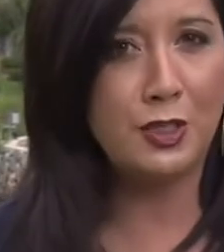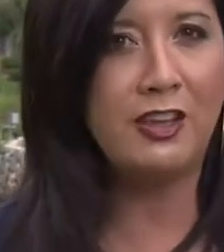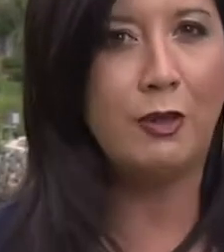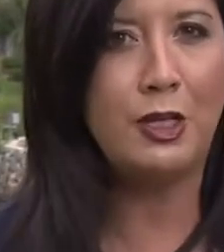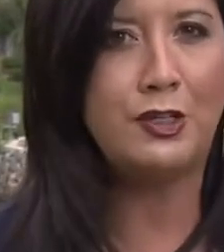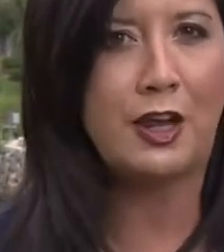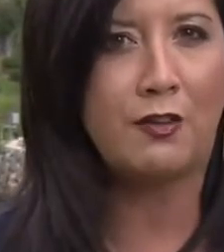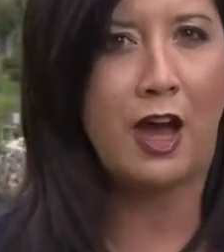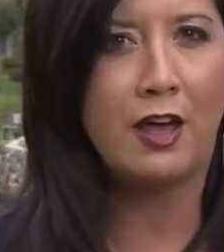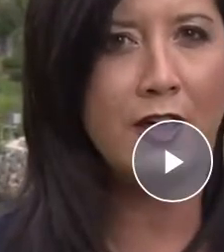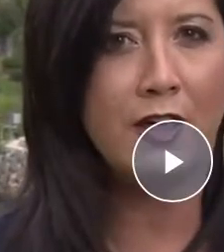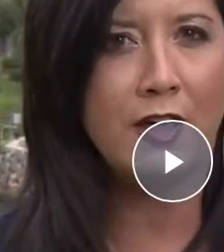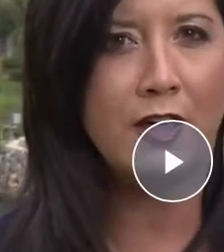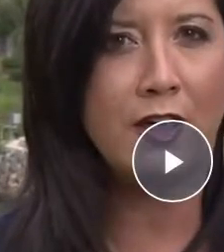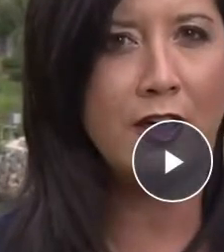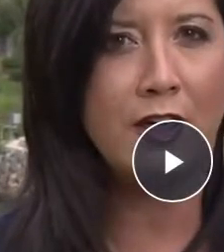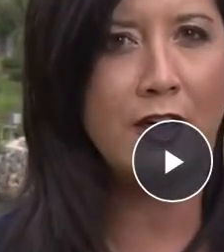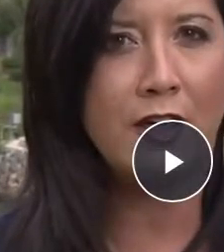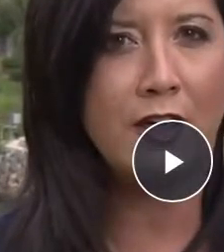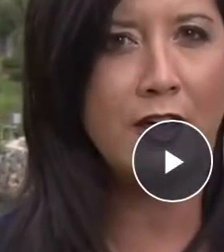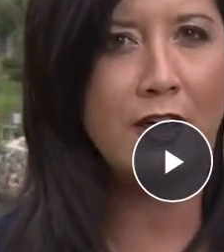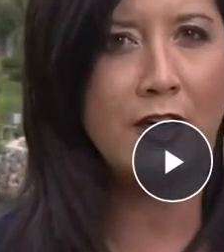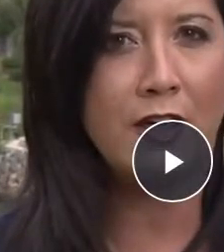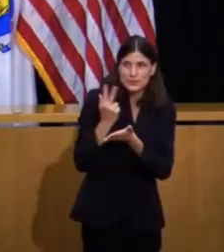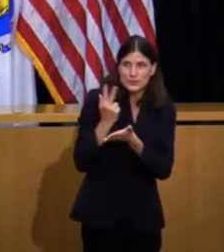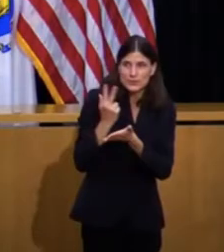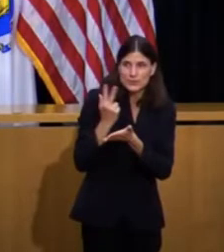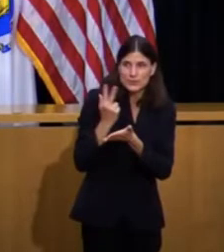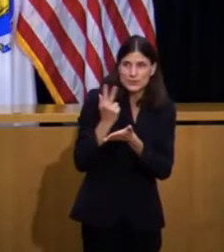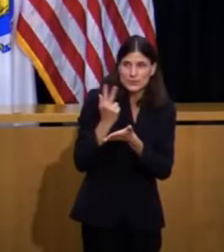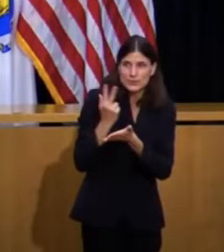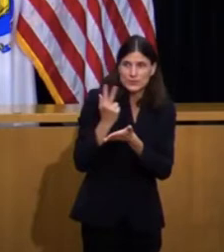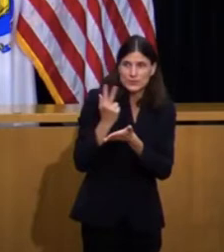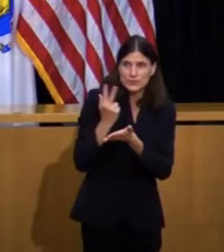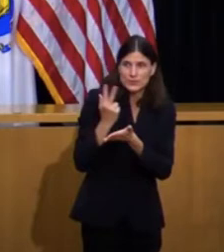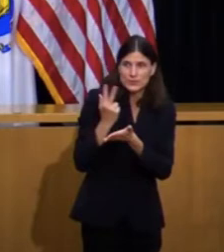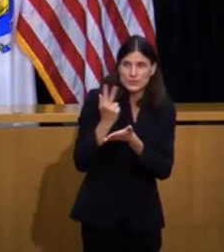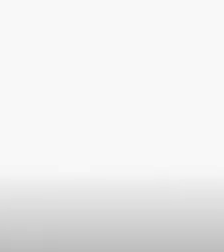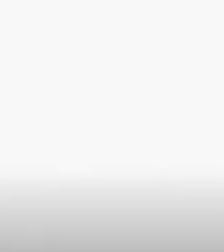Conchi, WCVB News Center 5. Yeah, fuck you, Sarah.